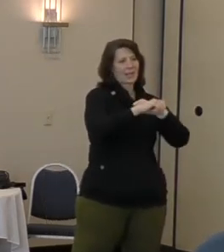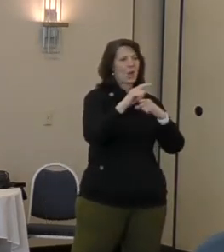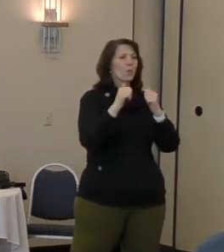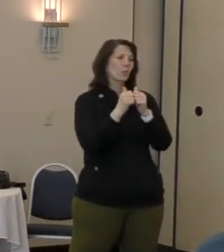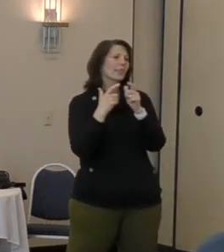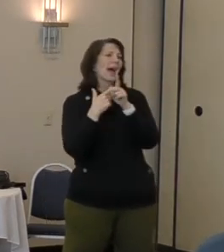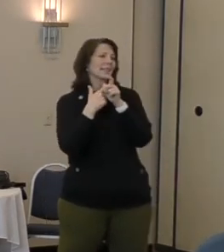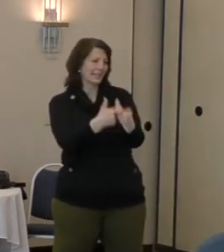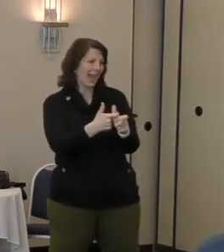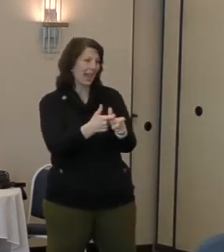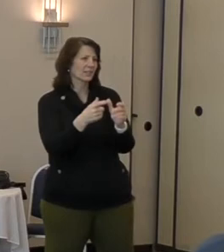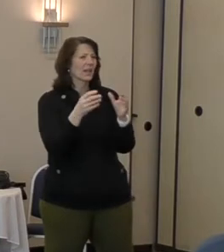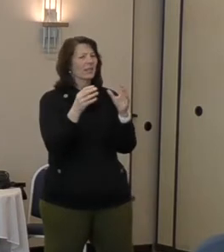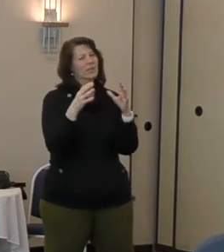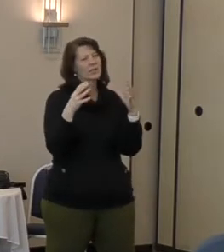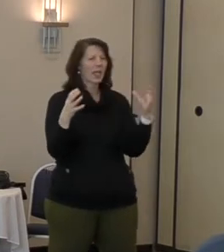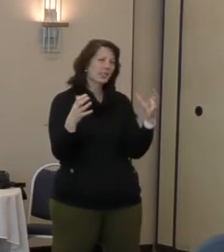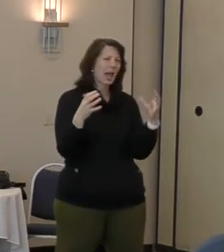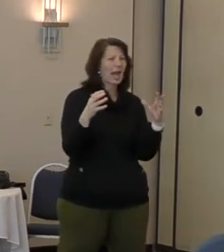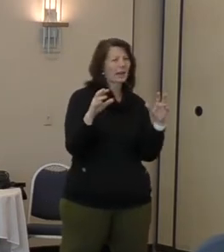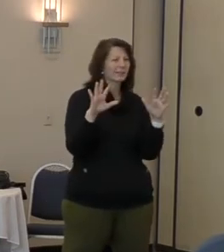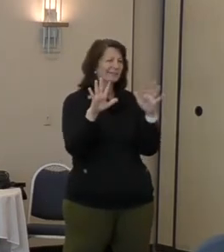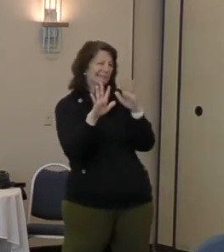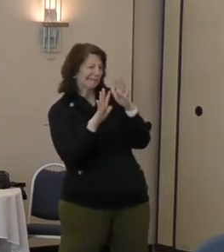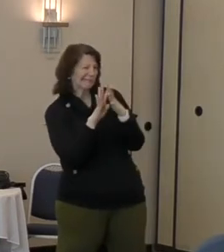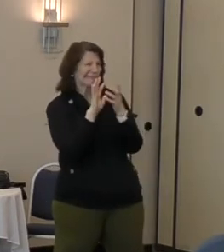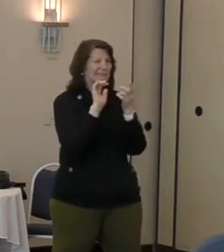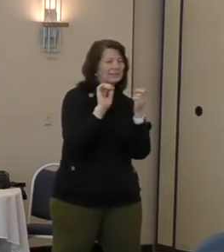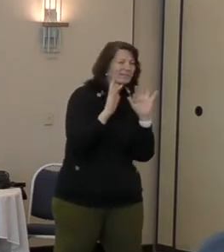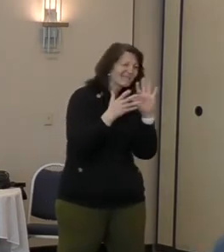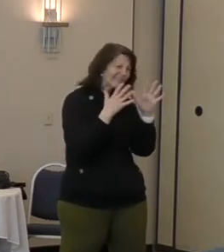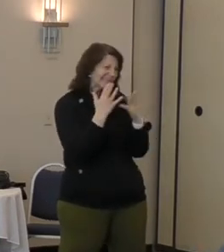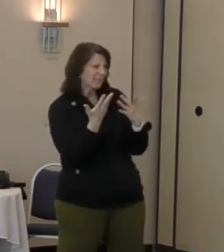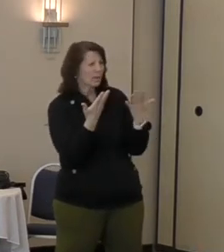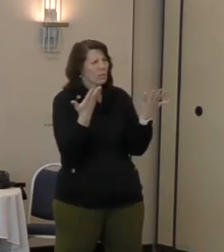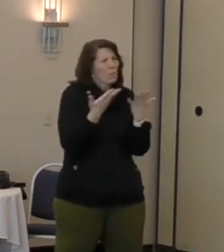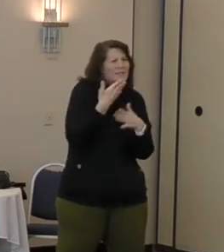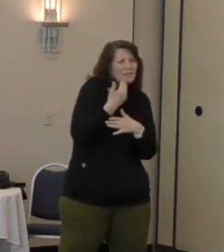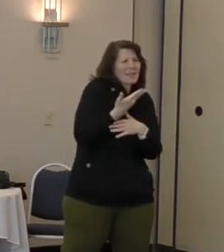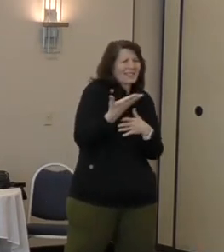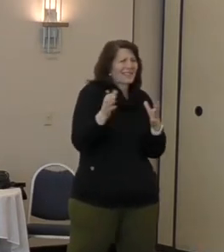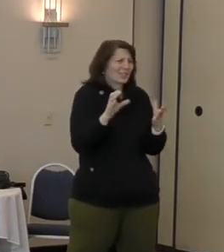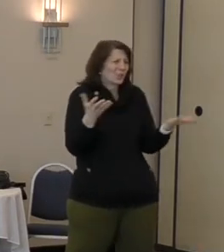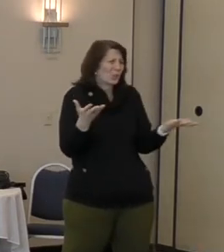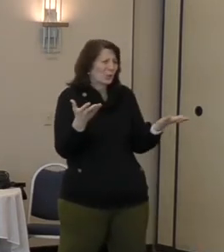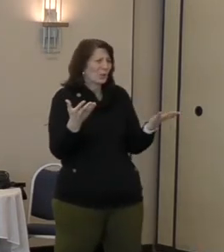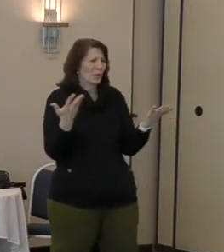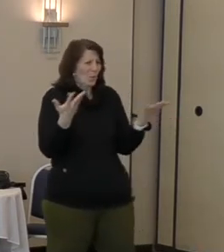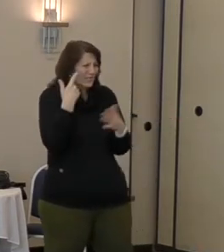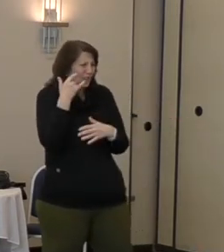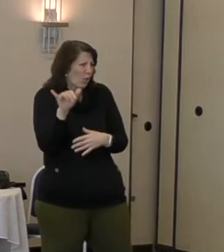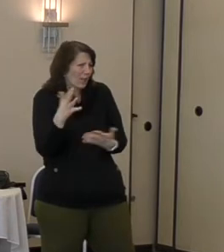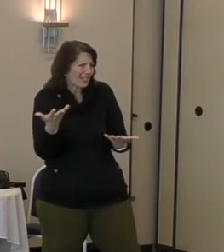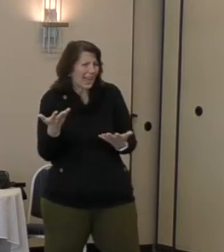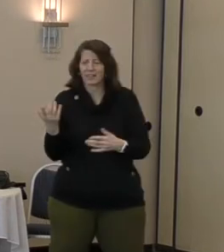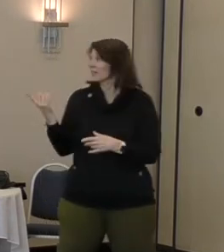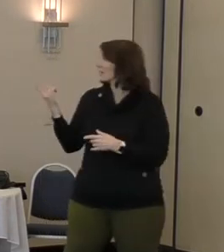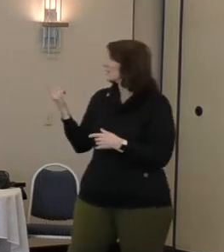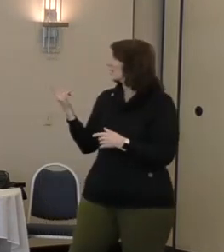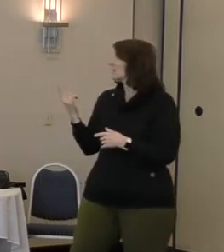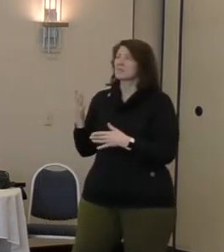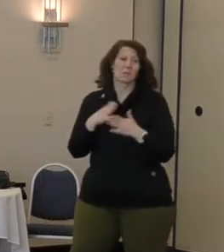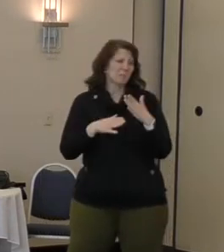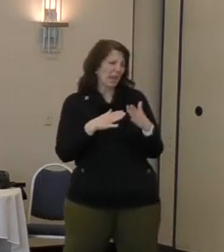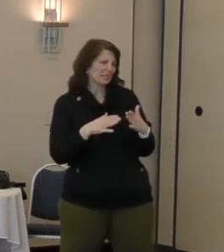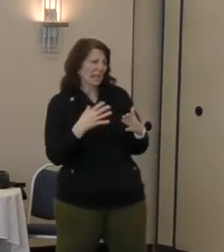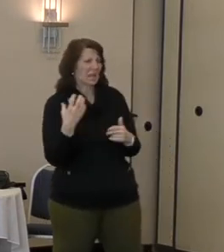there's a lot of subjectivity in terms of what is the best thing to do, right? What's this look like? It's going to be based on your personnel.